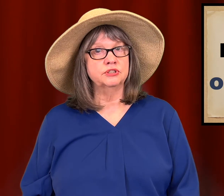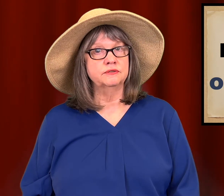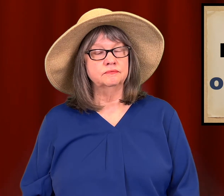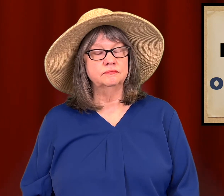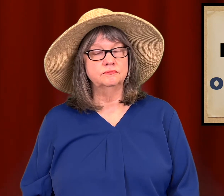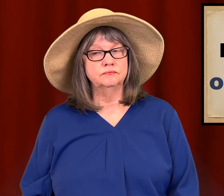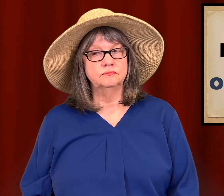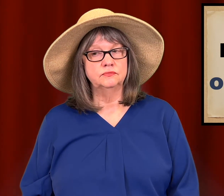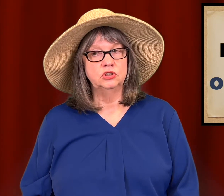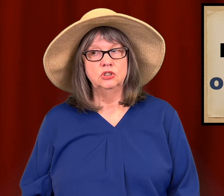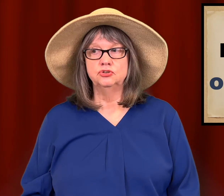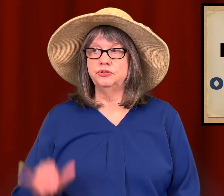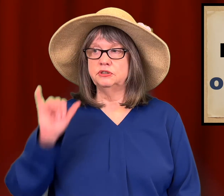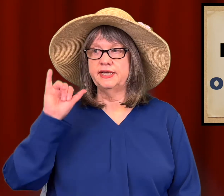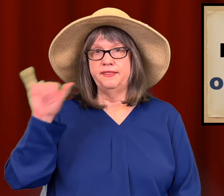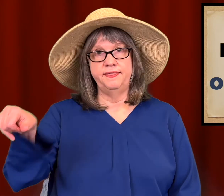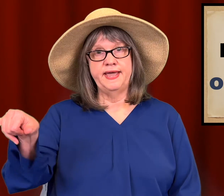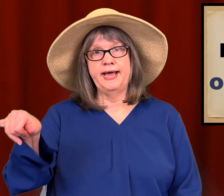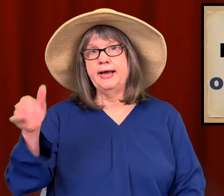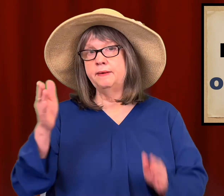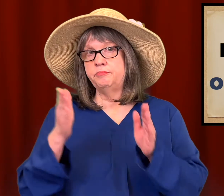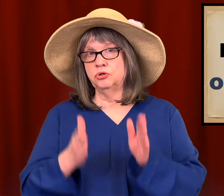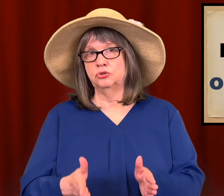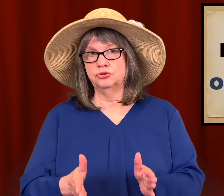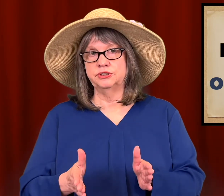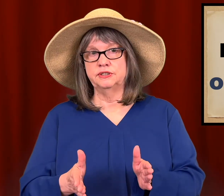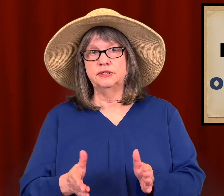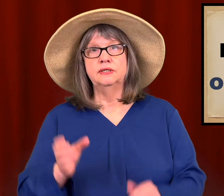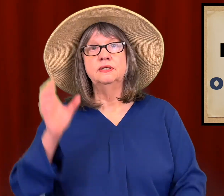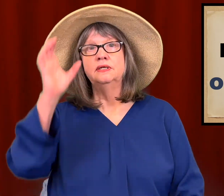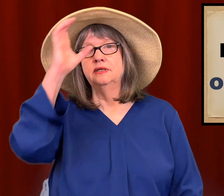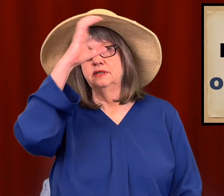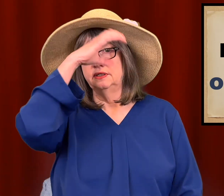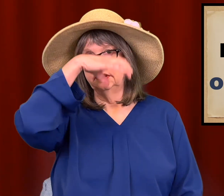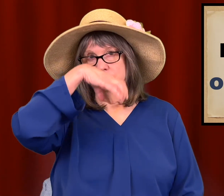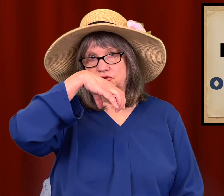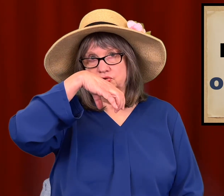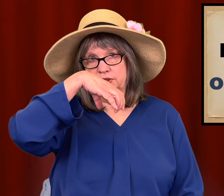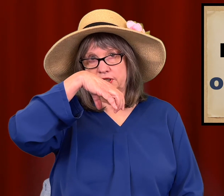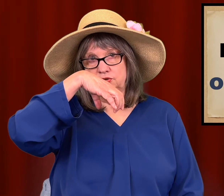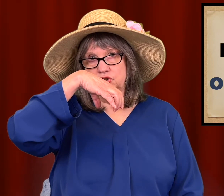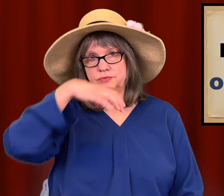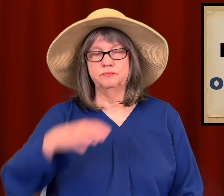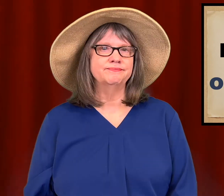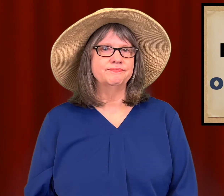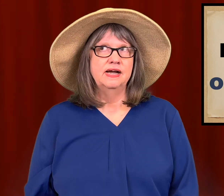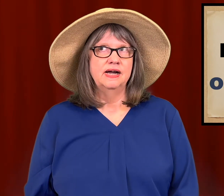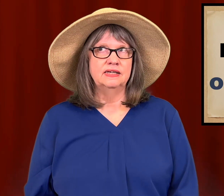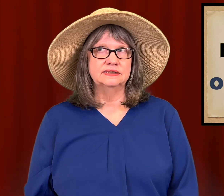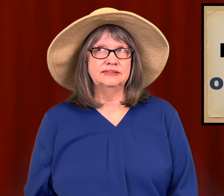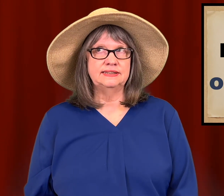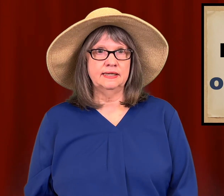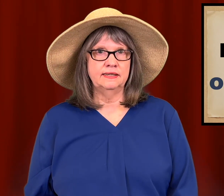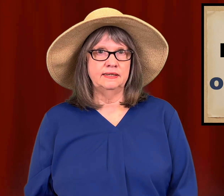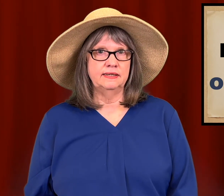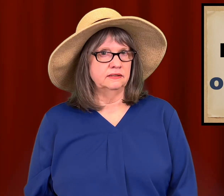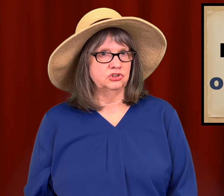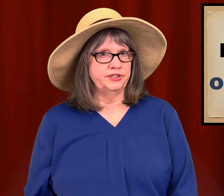person. So you could say, that person is strange. A second English